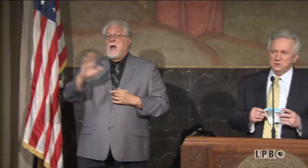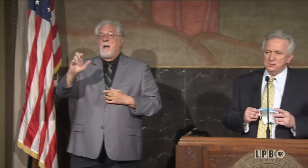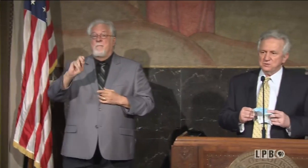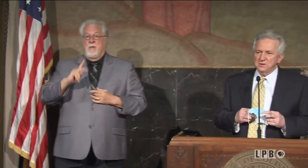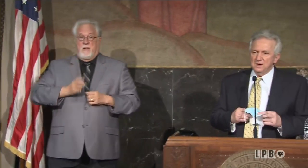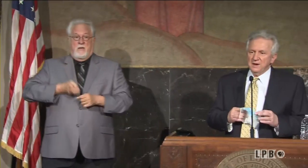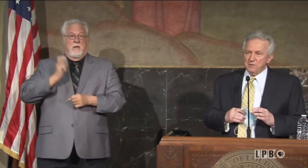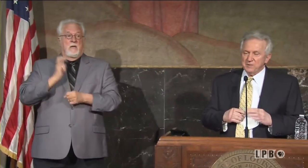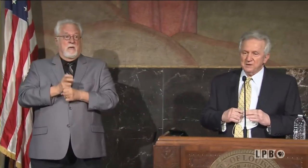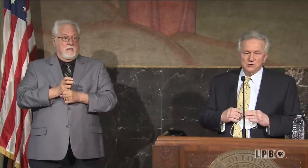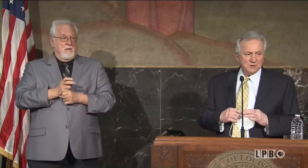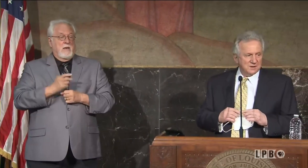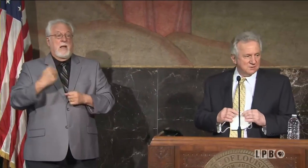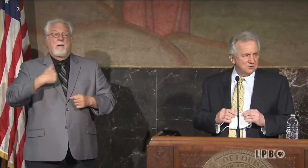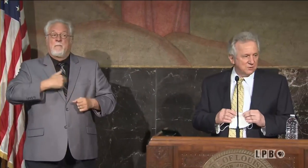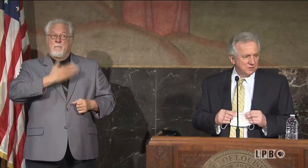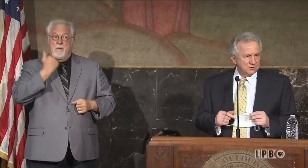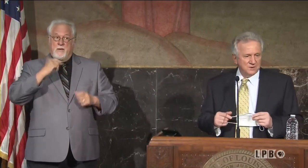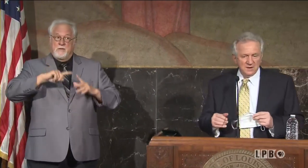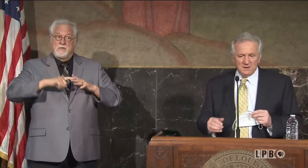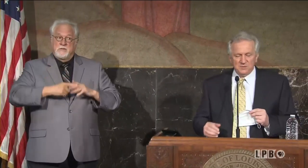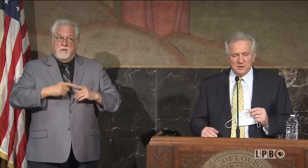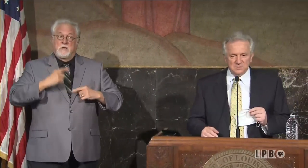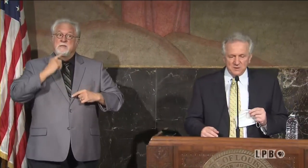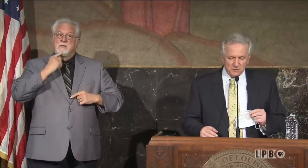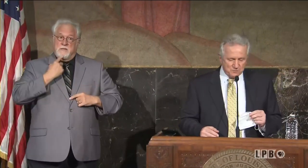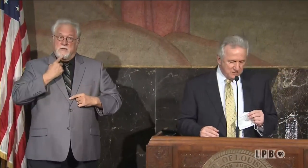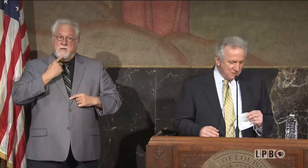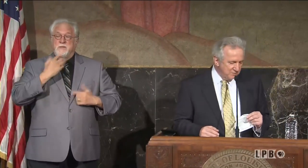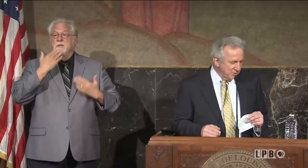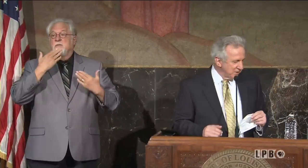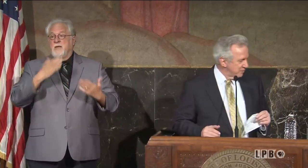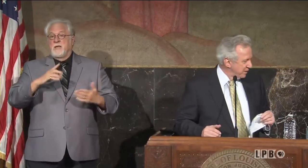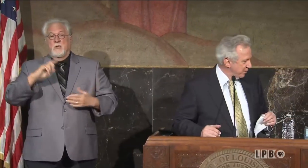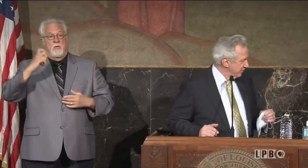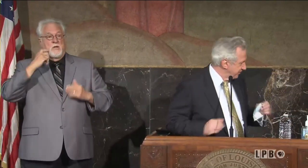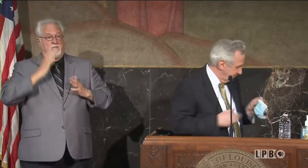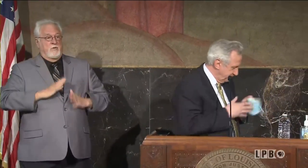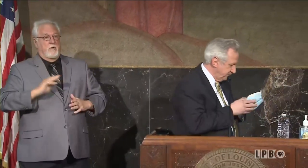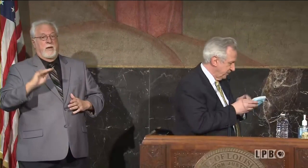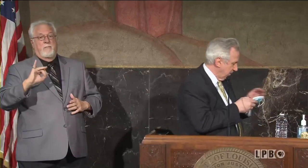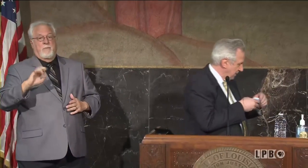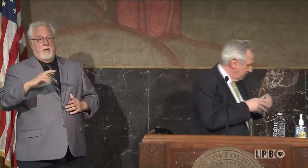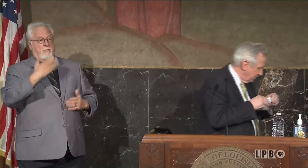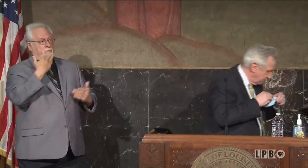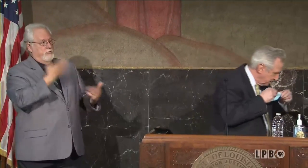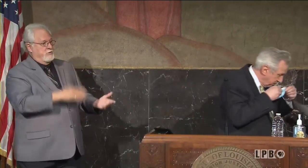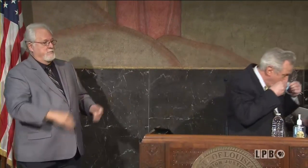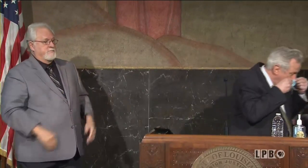with a vengeance, and we better start getting serious. And I thank the efforts for the governor and the mayor.